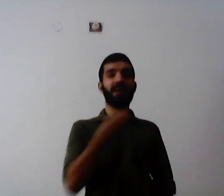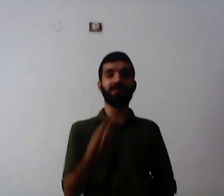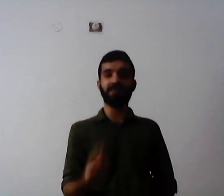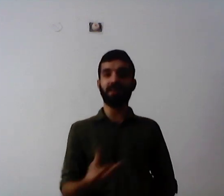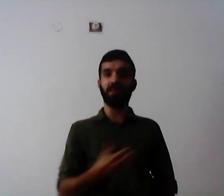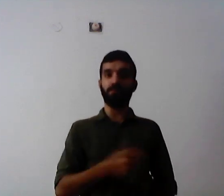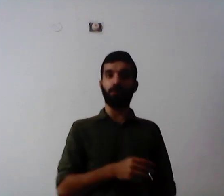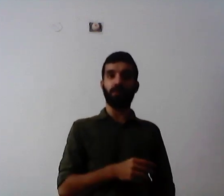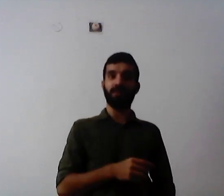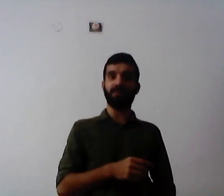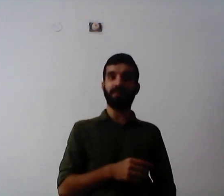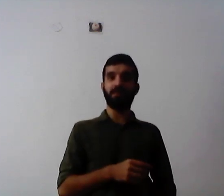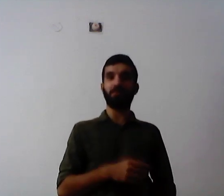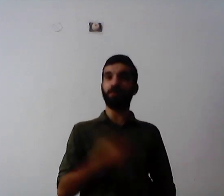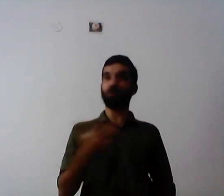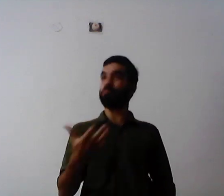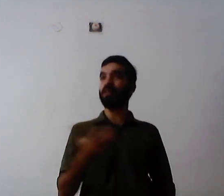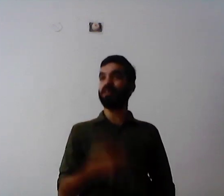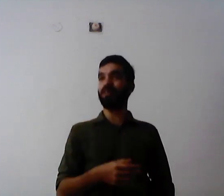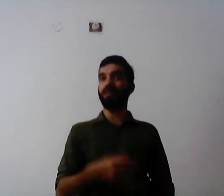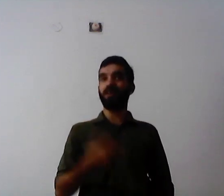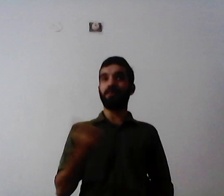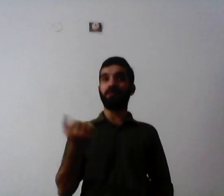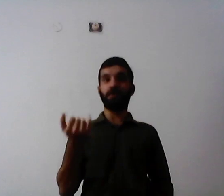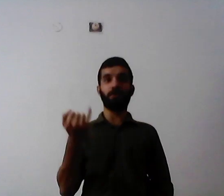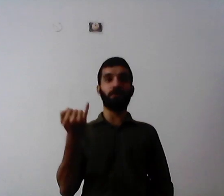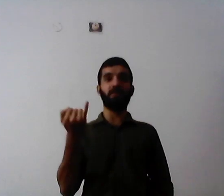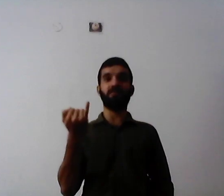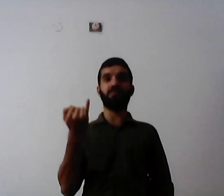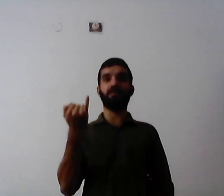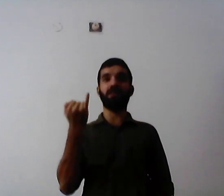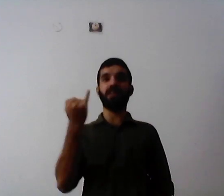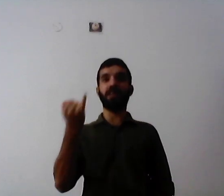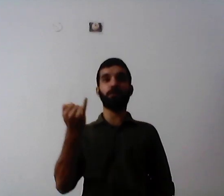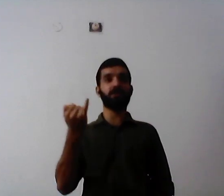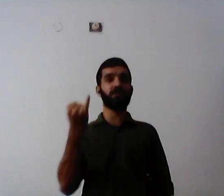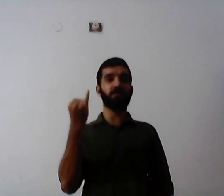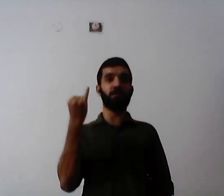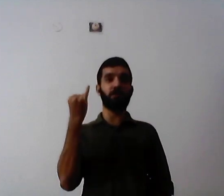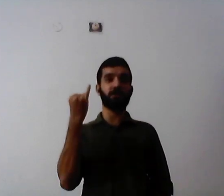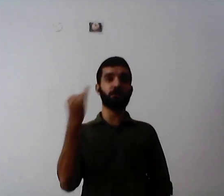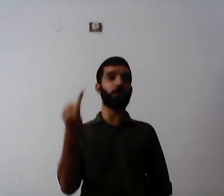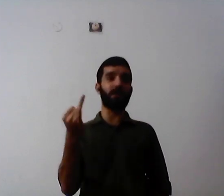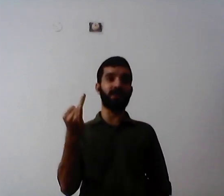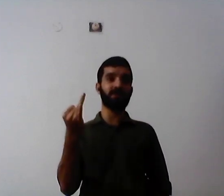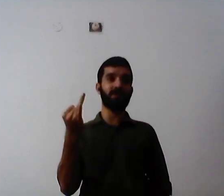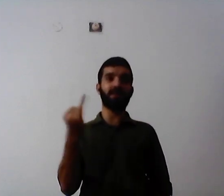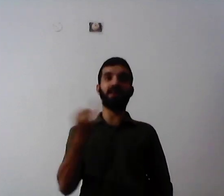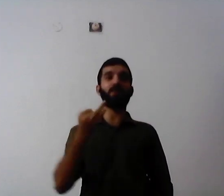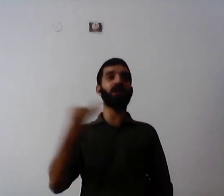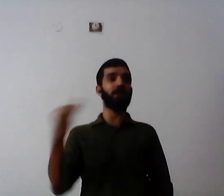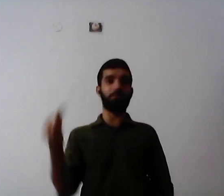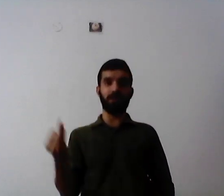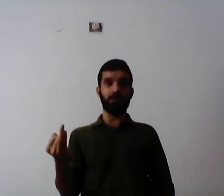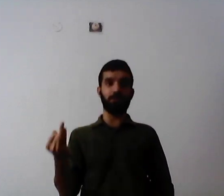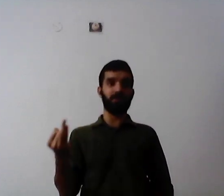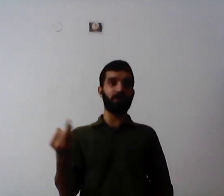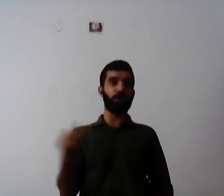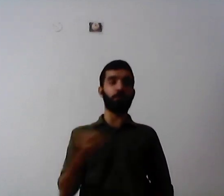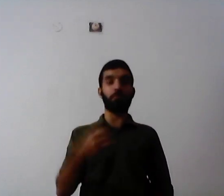are involved, isn't it? Because pressure, we know liquids or solids, they are not compressible. So pressure